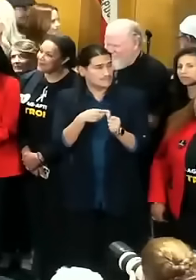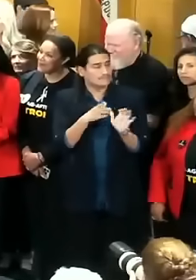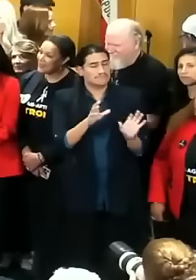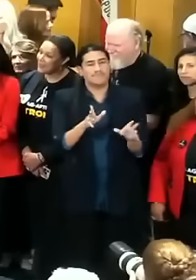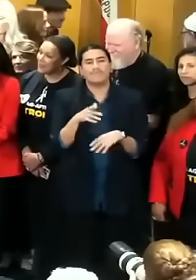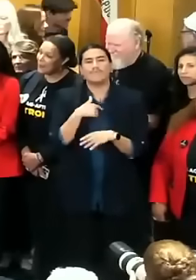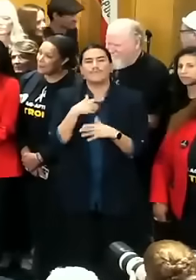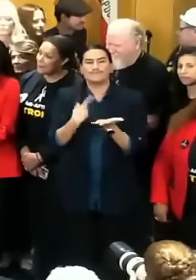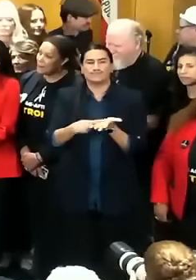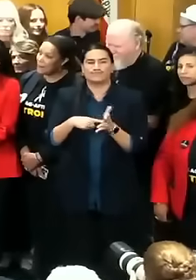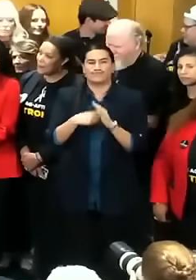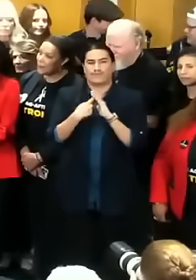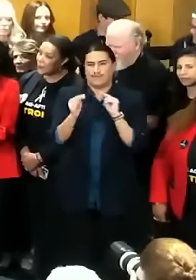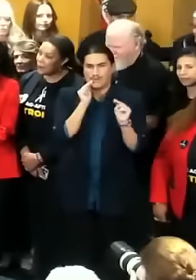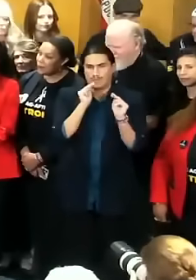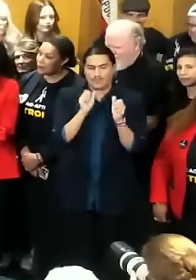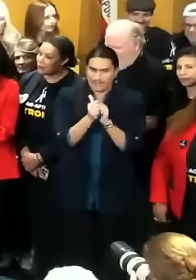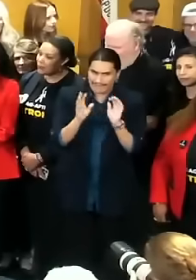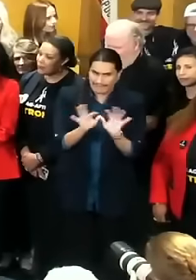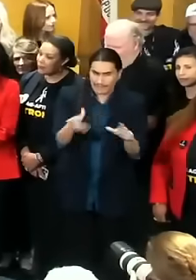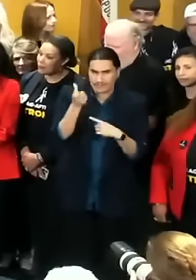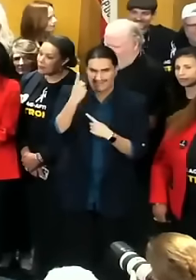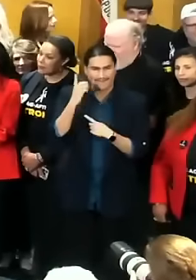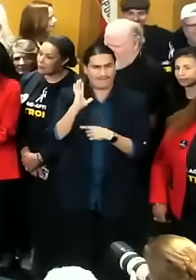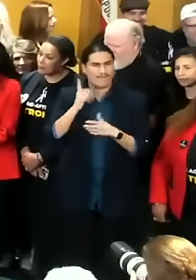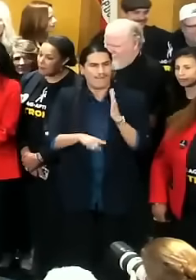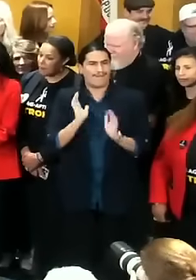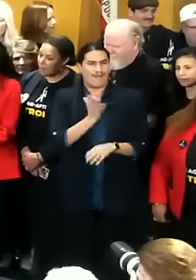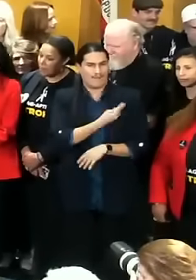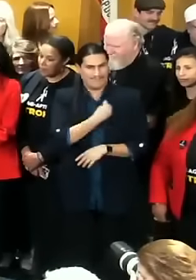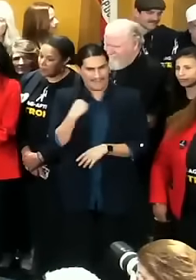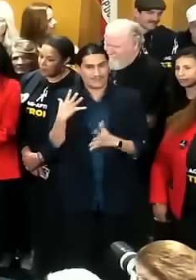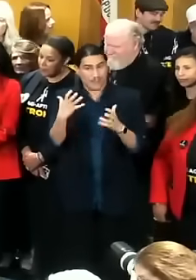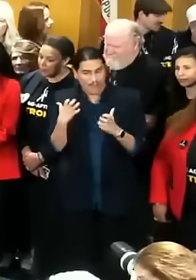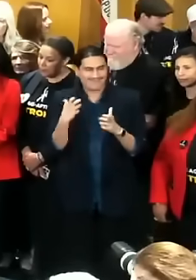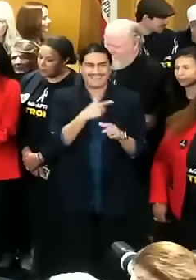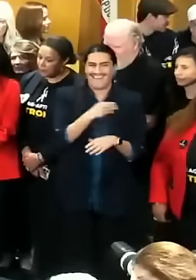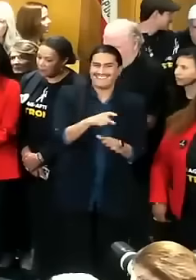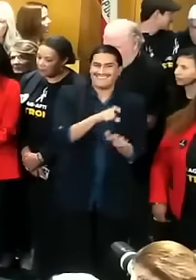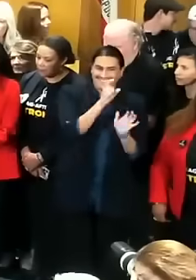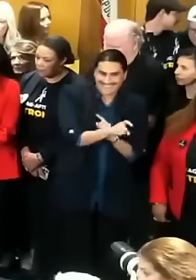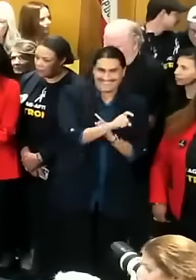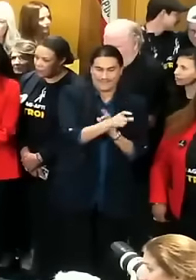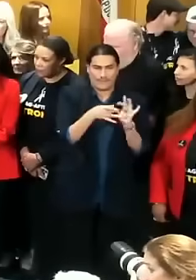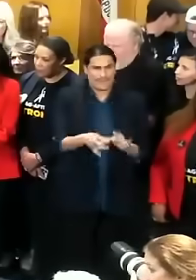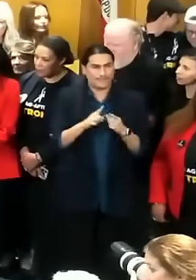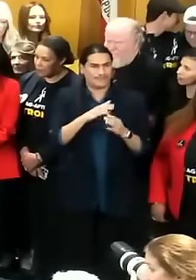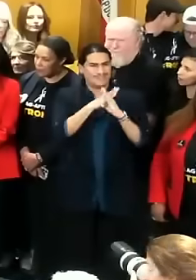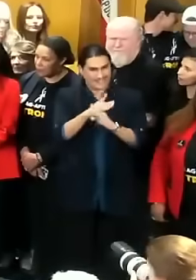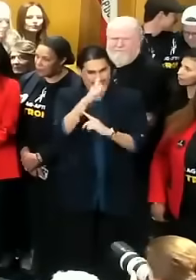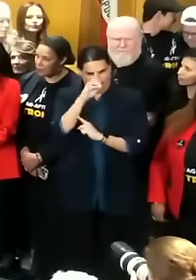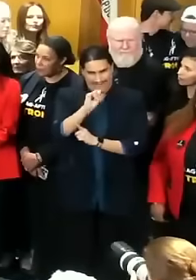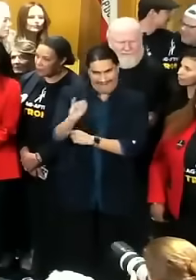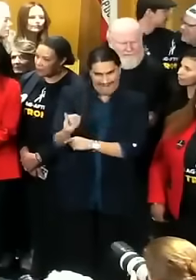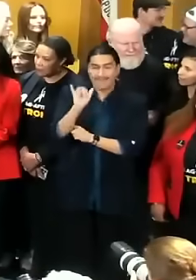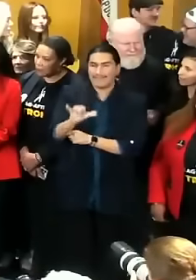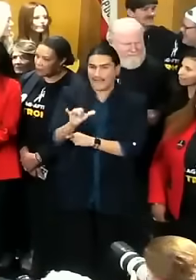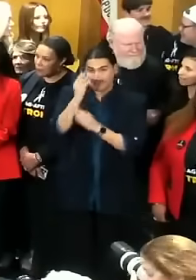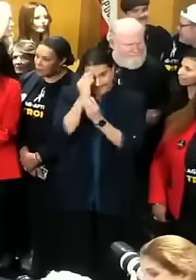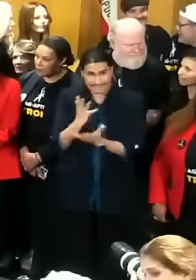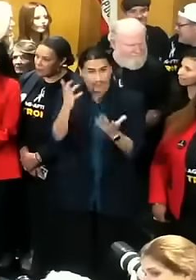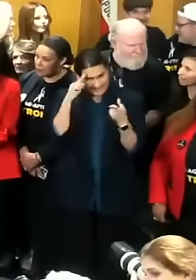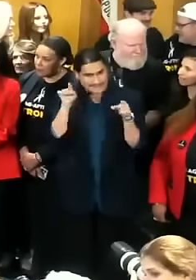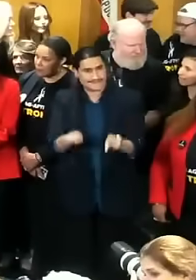we started this negotiation with a very clear sense of what our members wanted and needed in terms of protections in AI, and that was informed